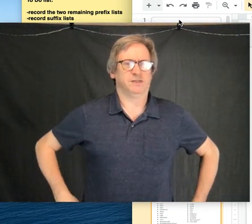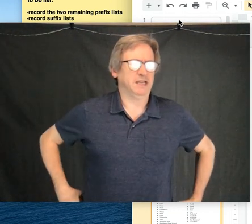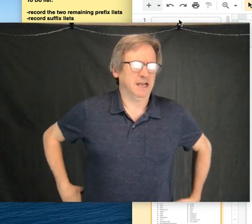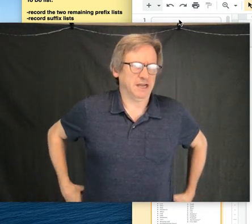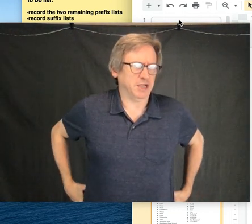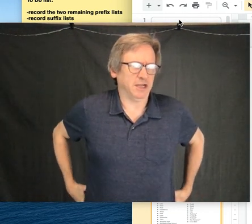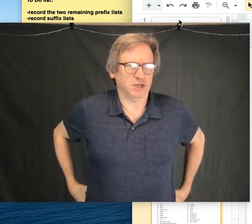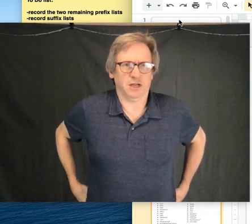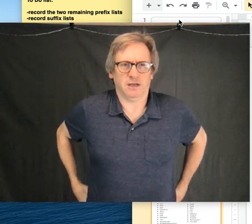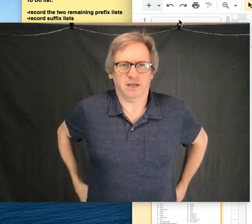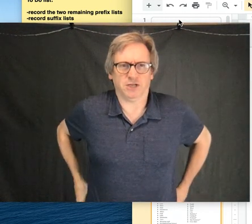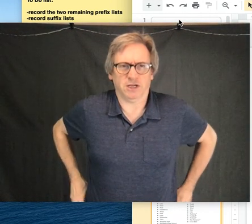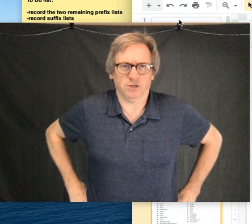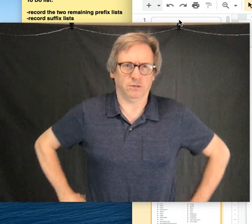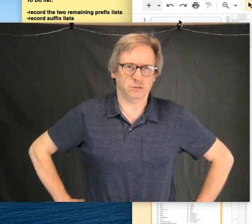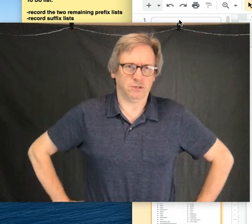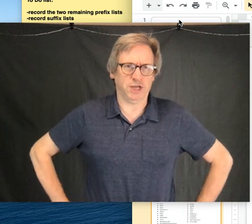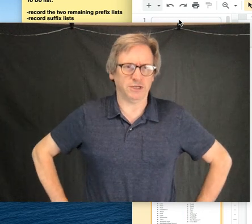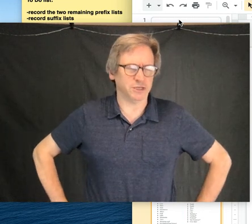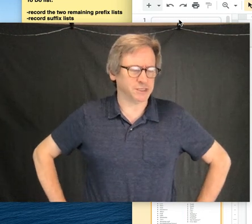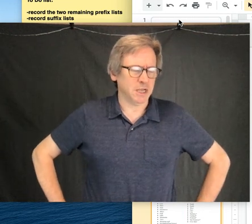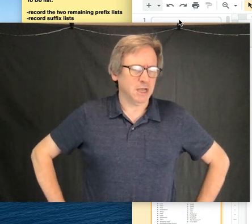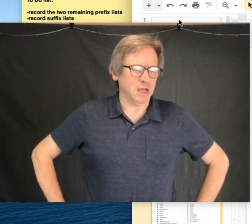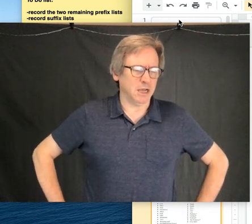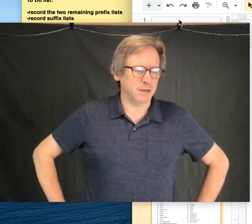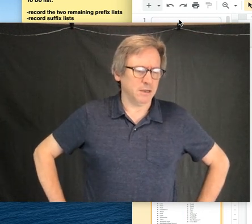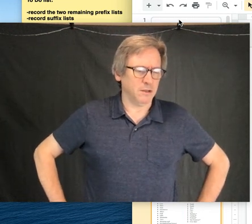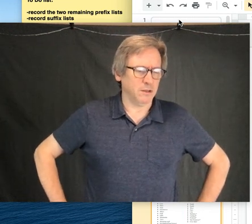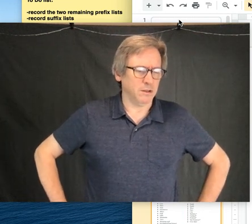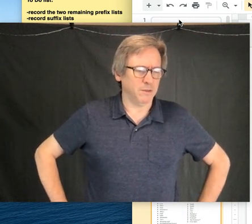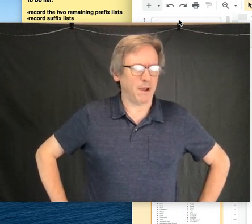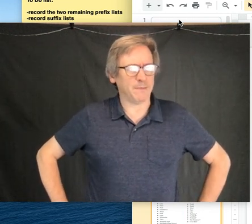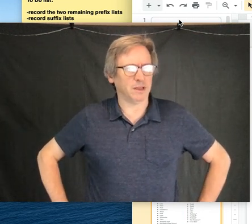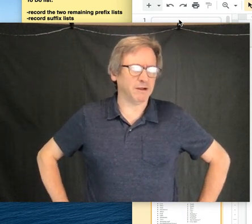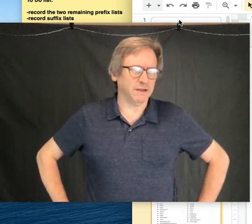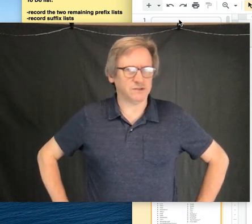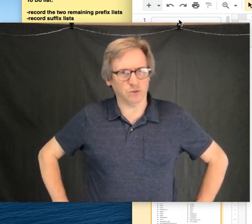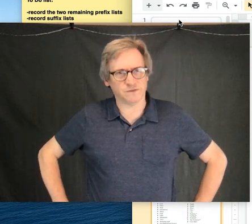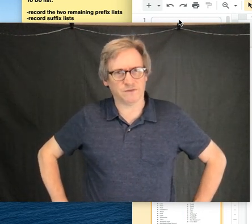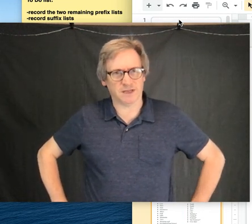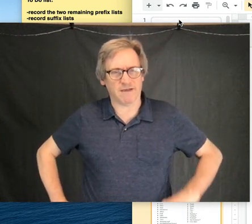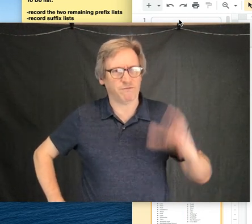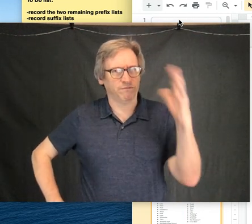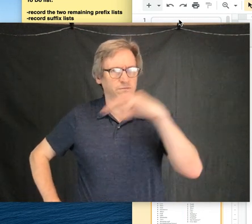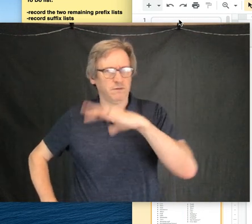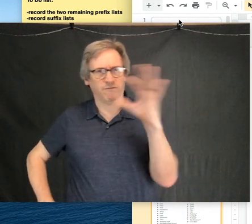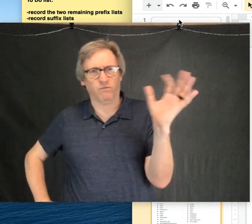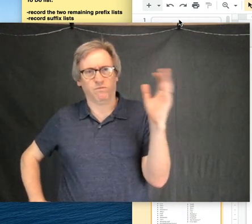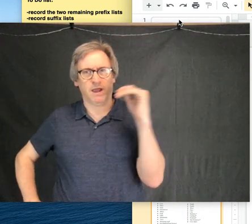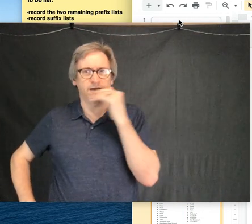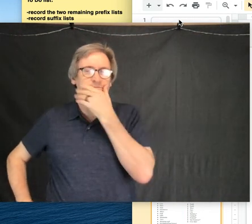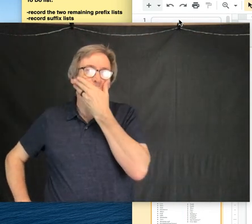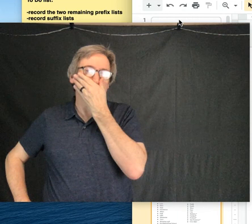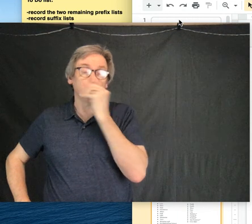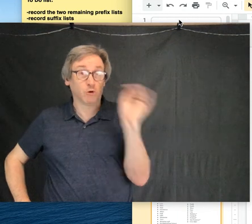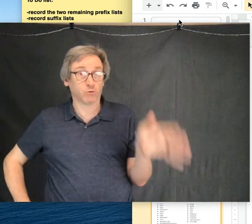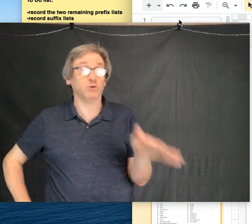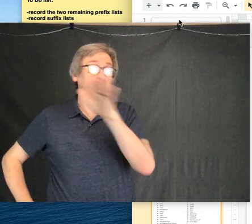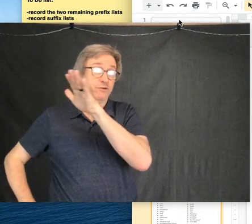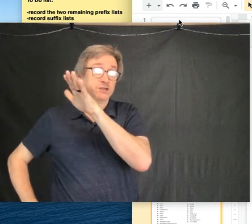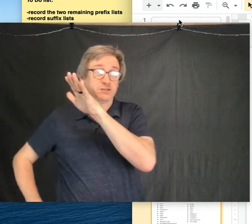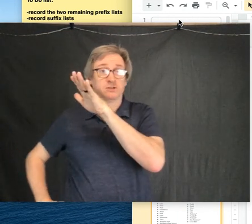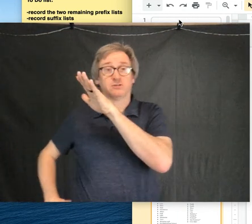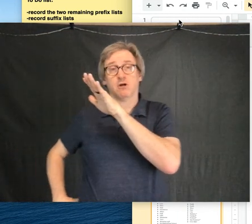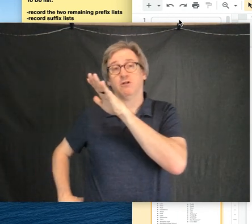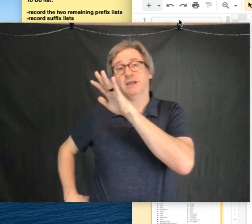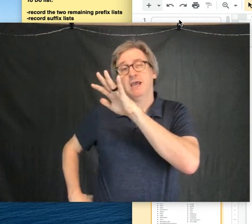you're interested in education and educational changes, the popularity of schools for the deaf have grew